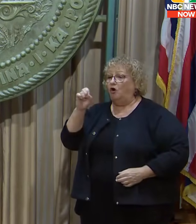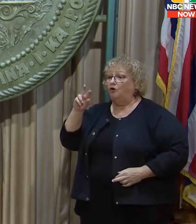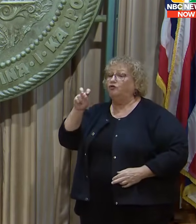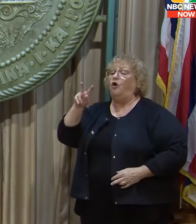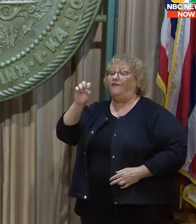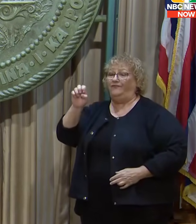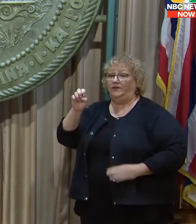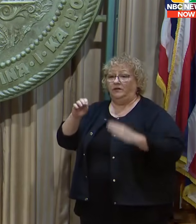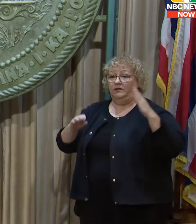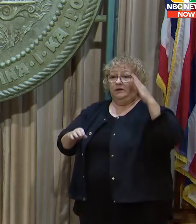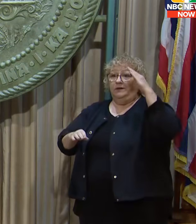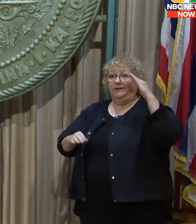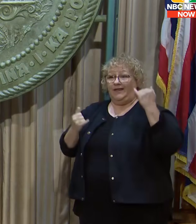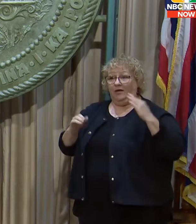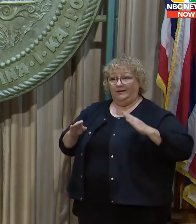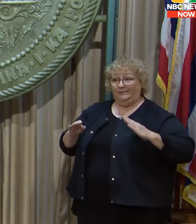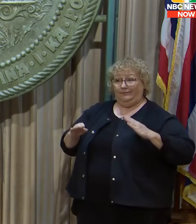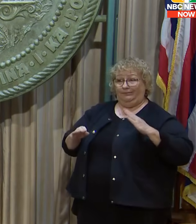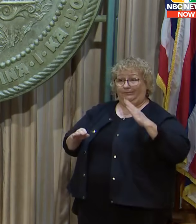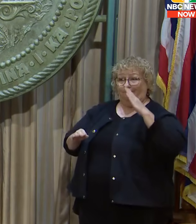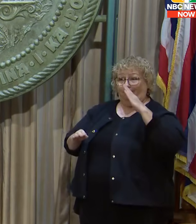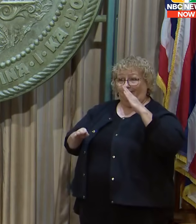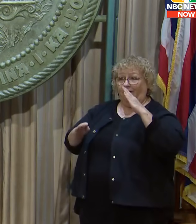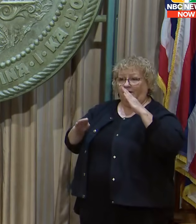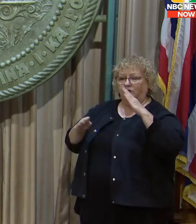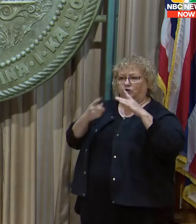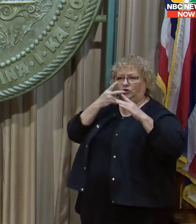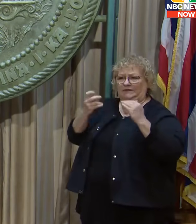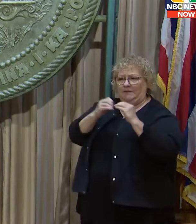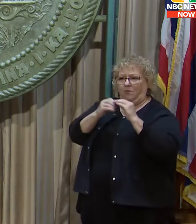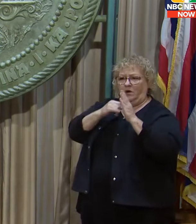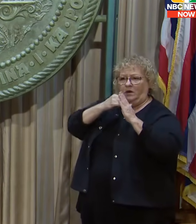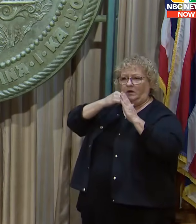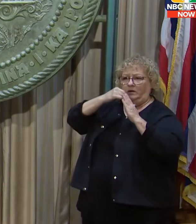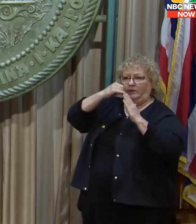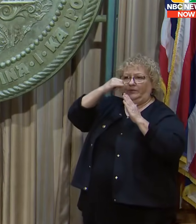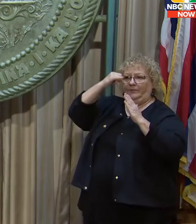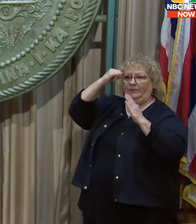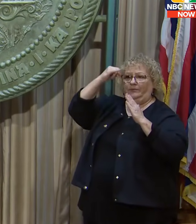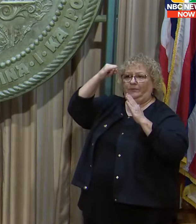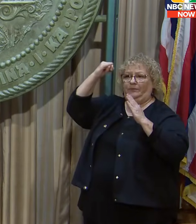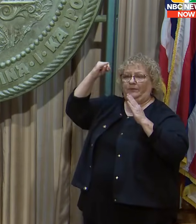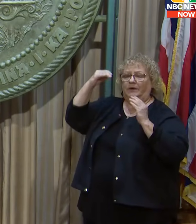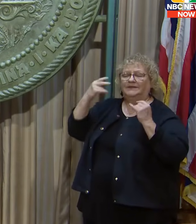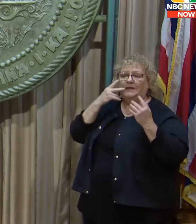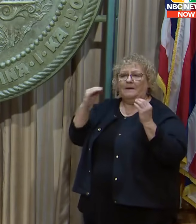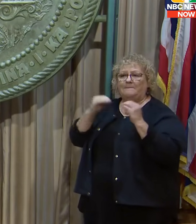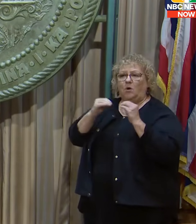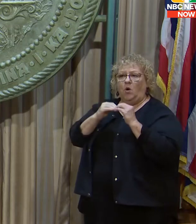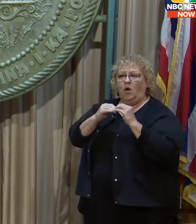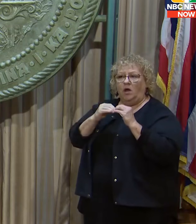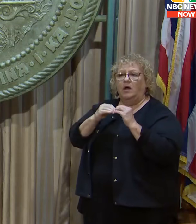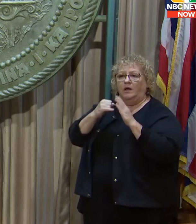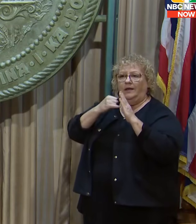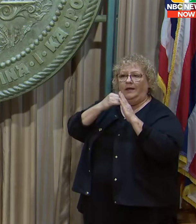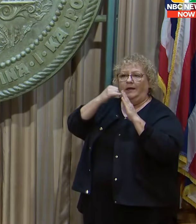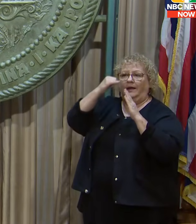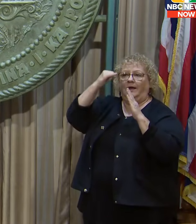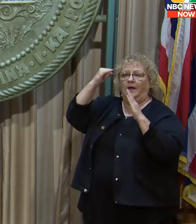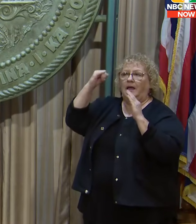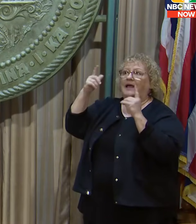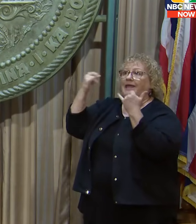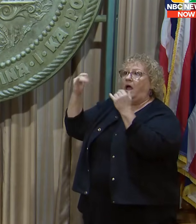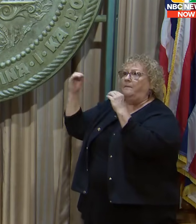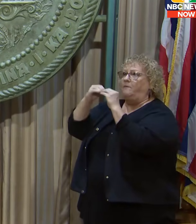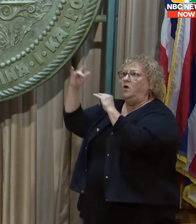curve. We're at the very beginning of that curve as we see it, but we're starting to see the trend I mentioned, that we're moving away from